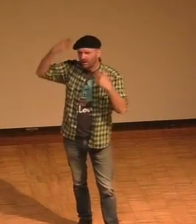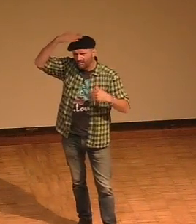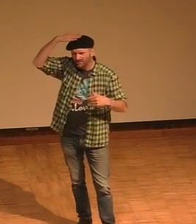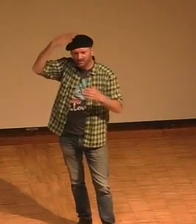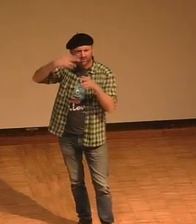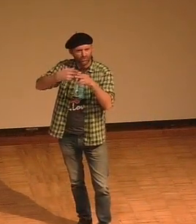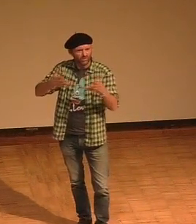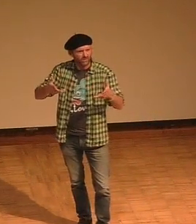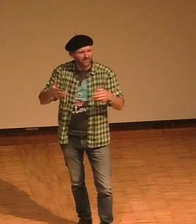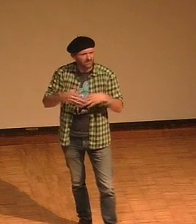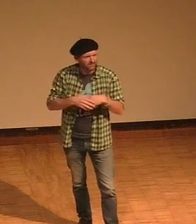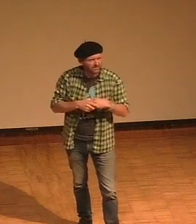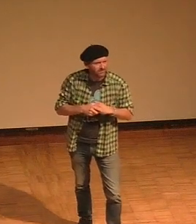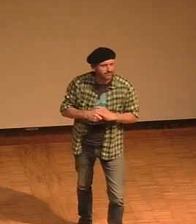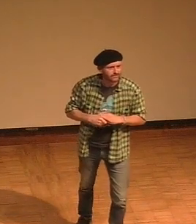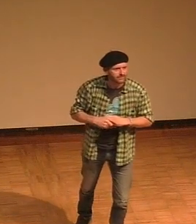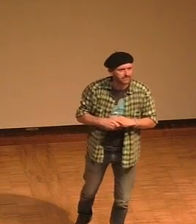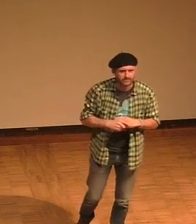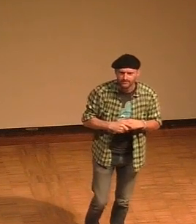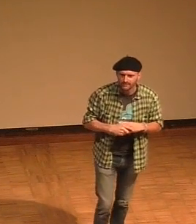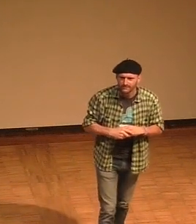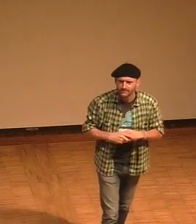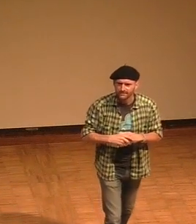What's the top part called?